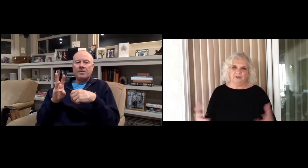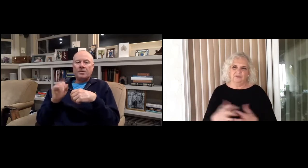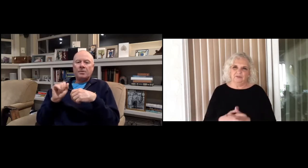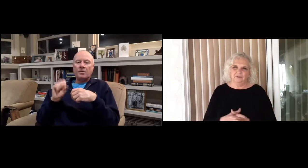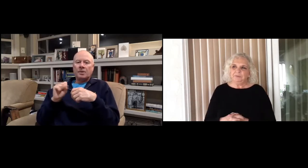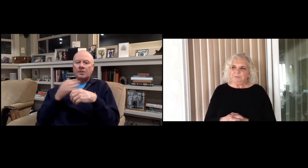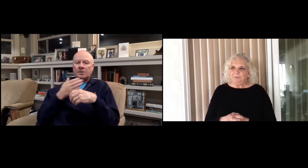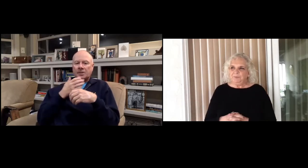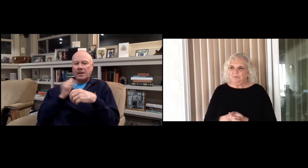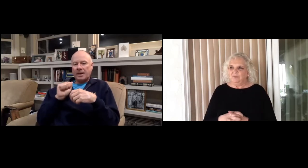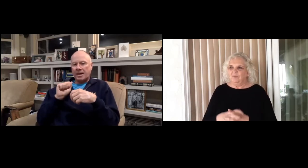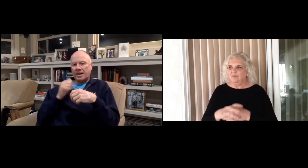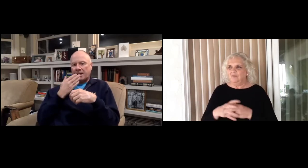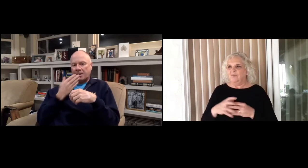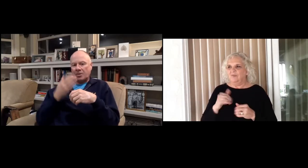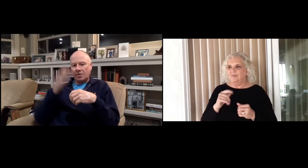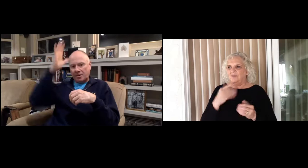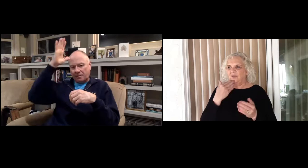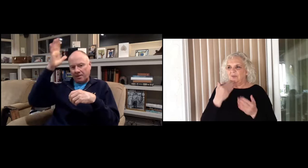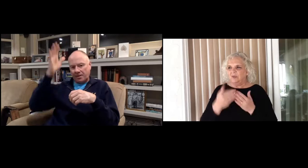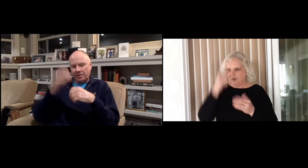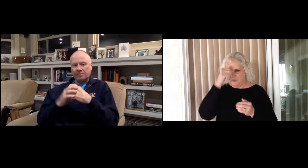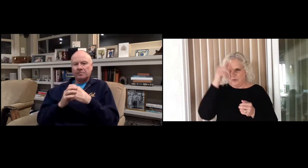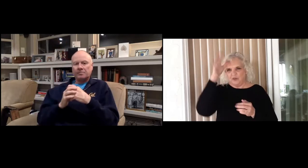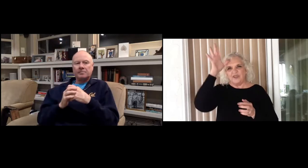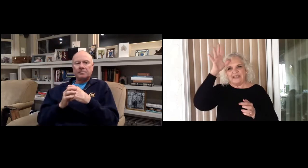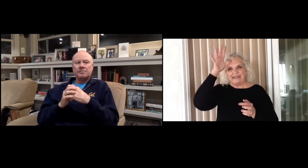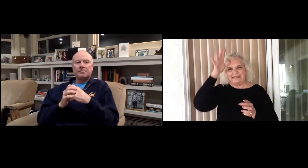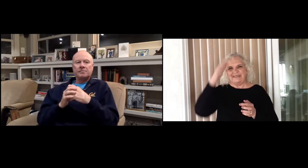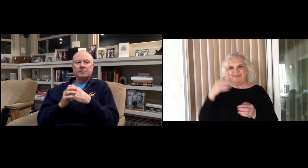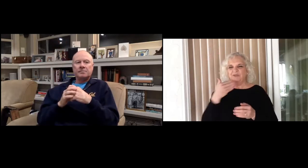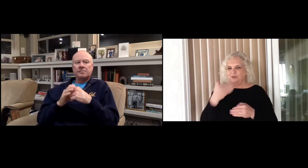He was a good father,